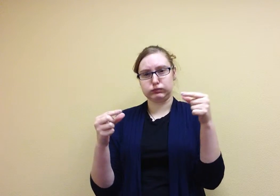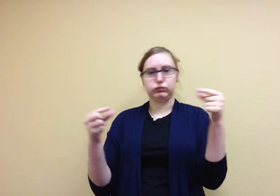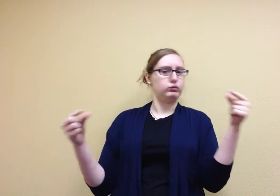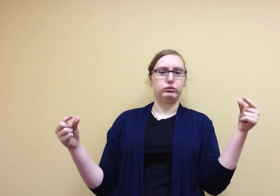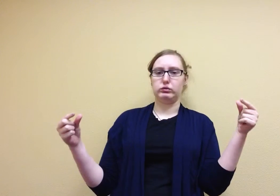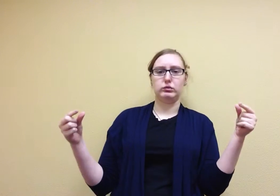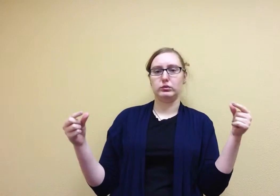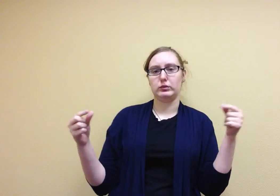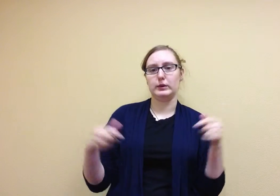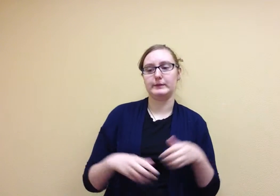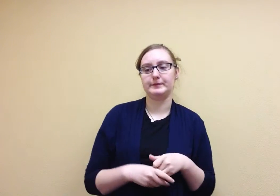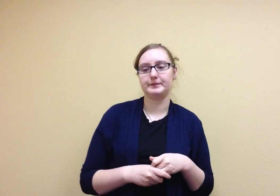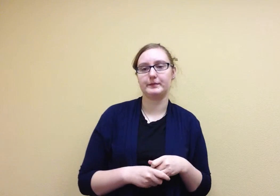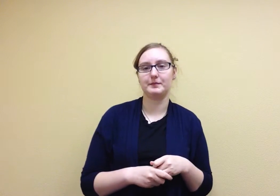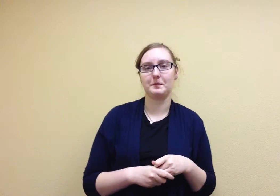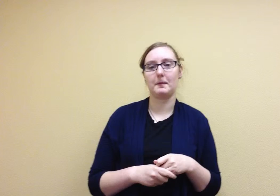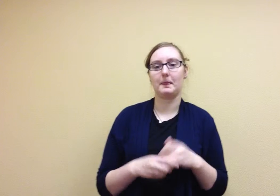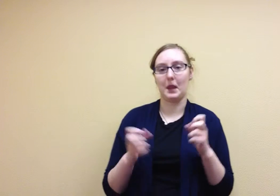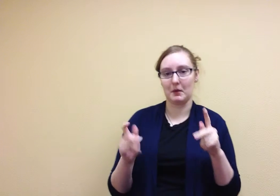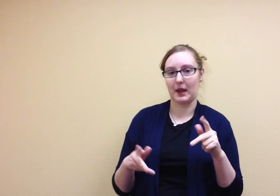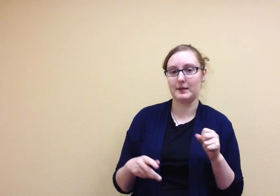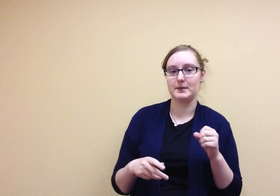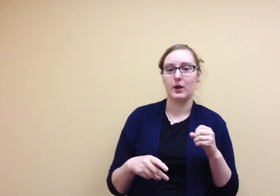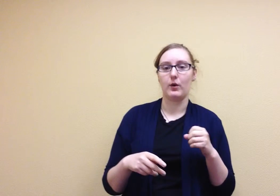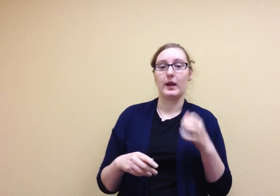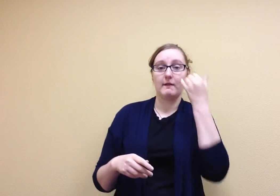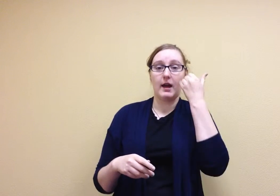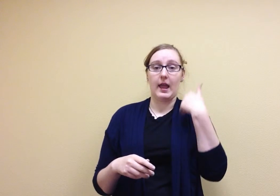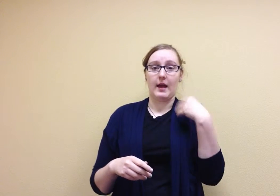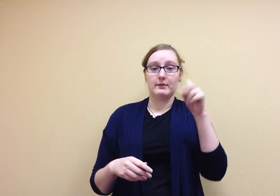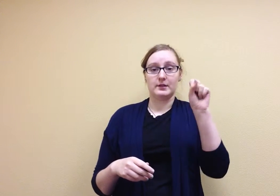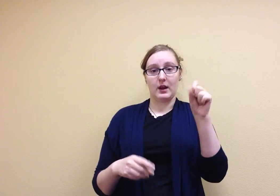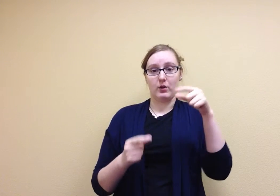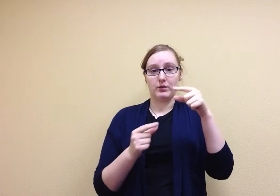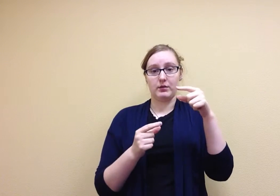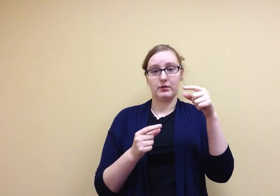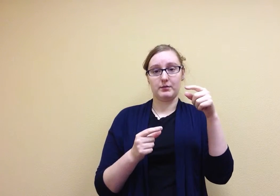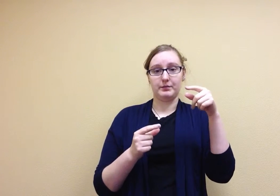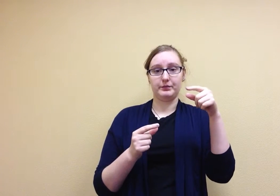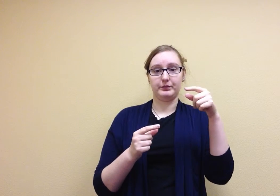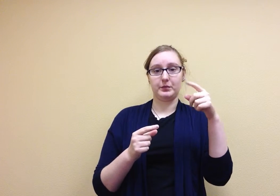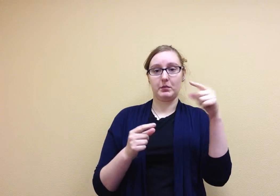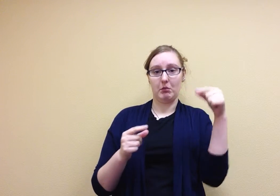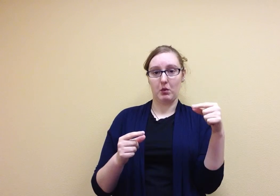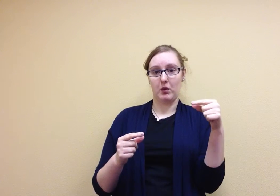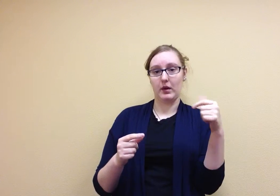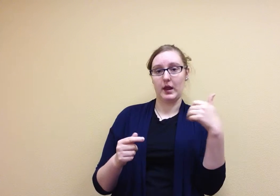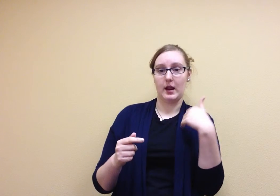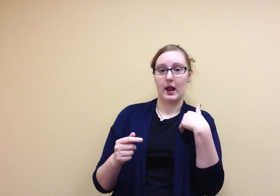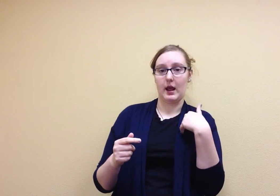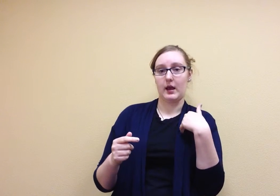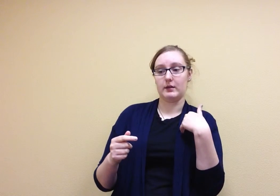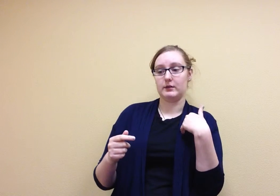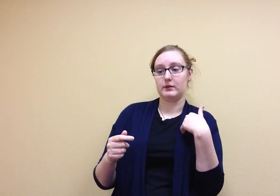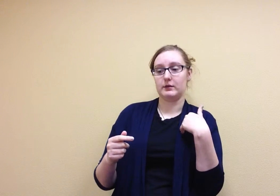if I can see who's who here. Okay, so if I have a south pole here, what do I want to bring in to make it look like that picture,